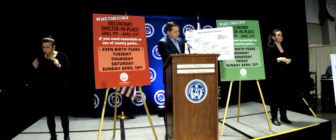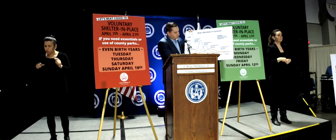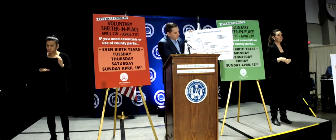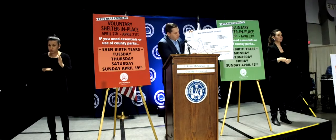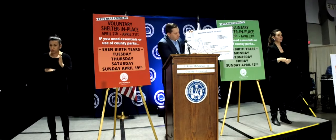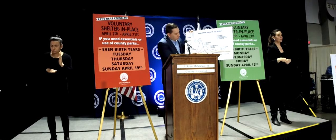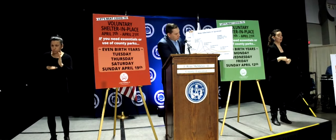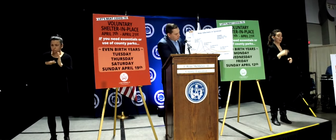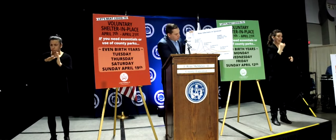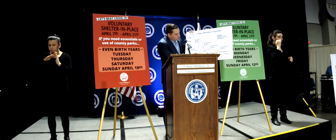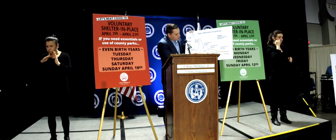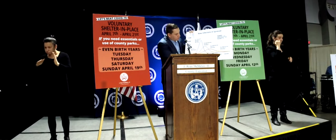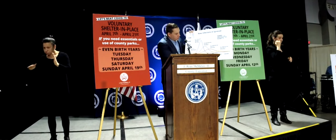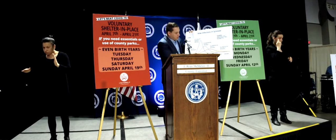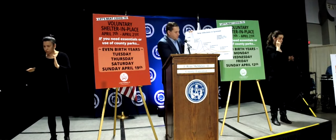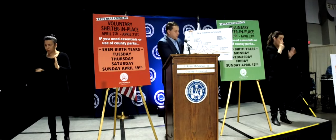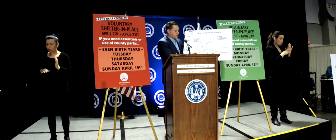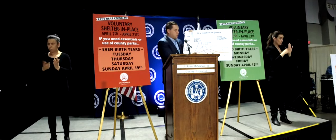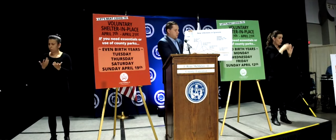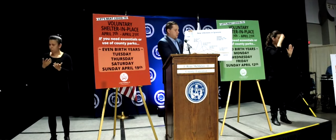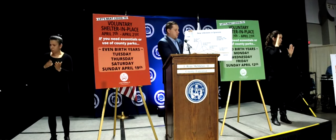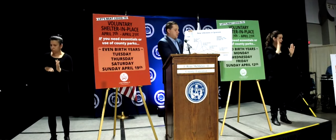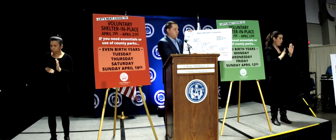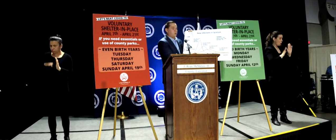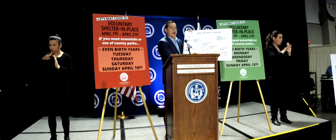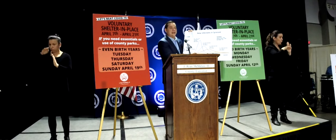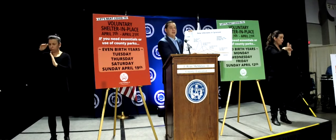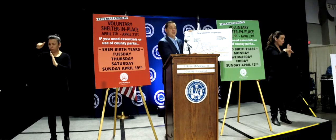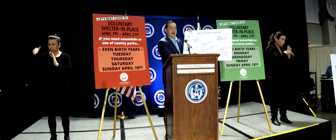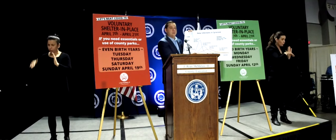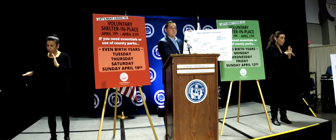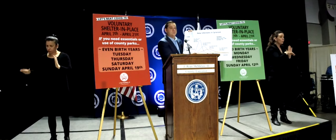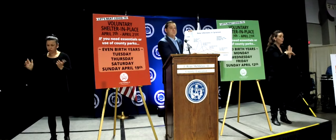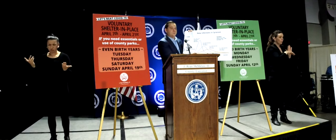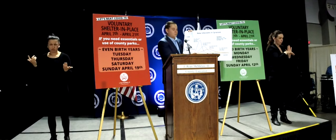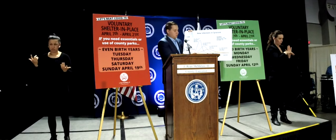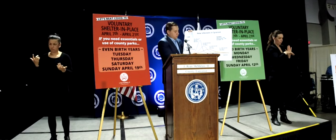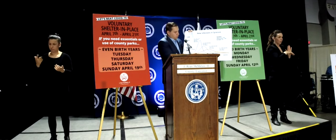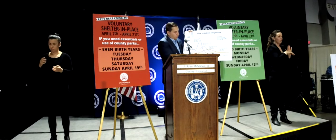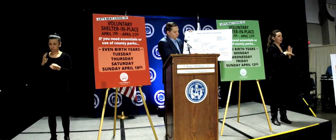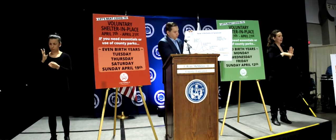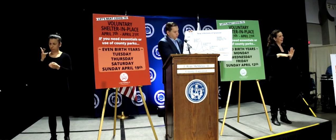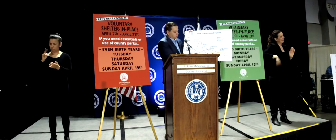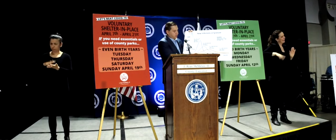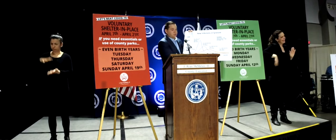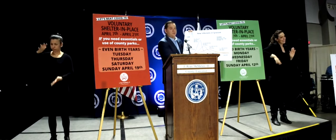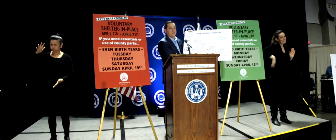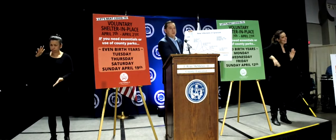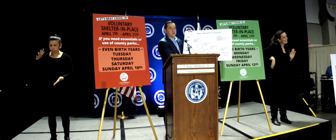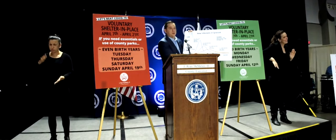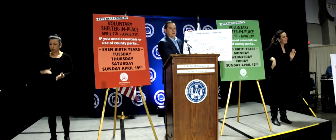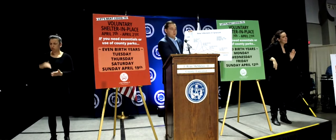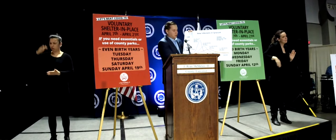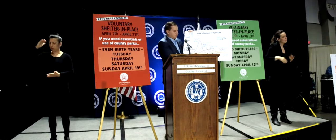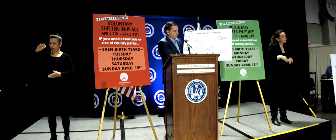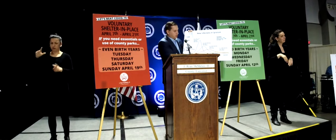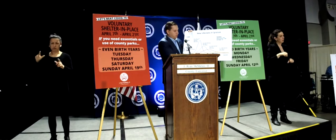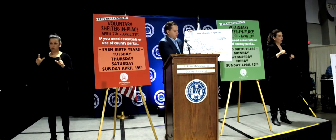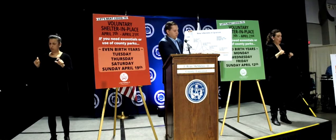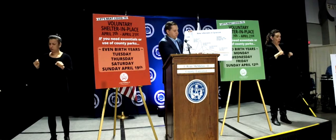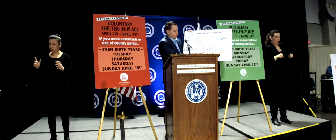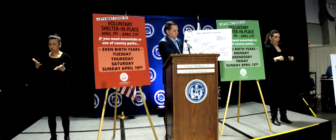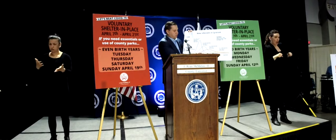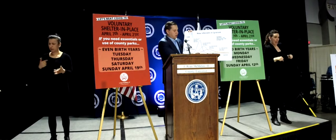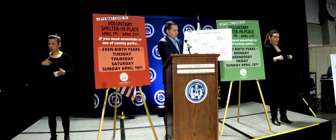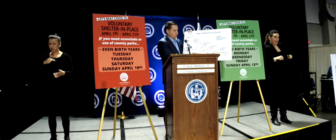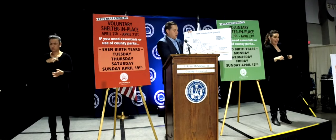if we get to 38% social distancing, where we're not there yet, or we can get to 50 and go on the yellow